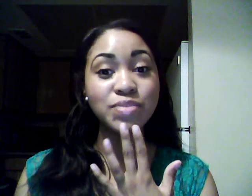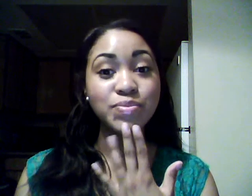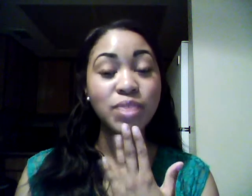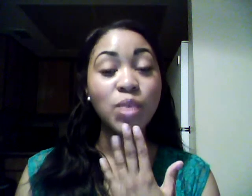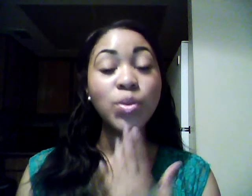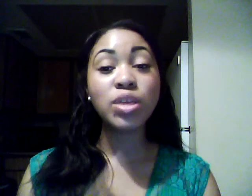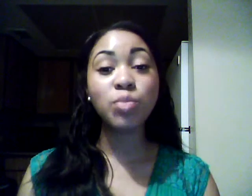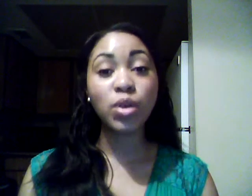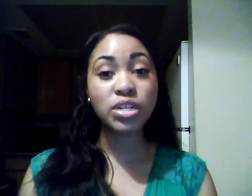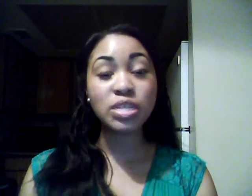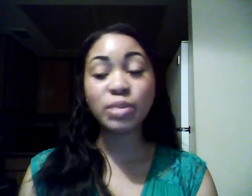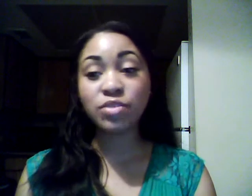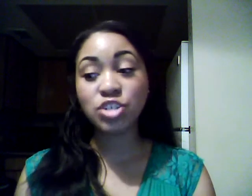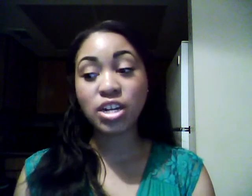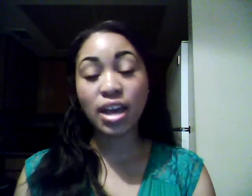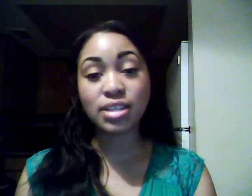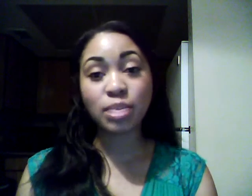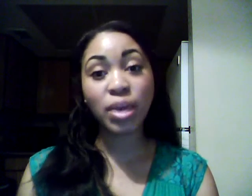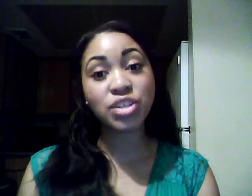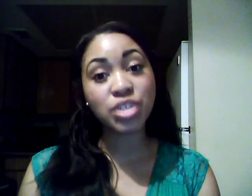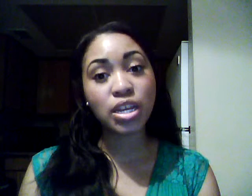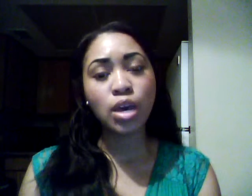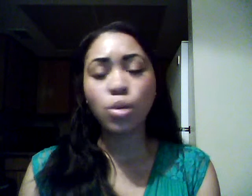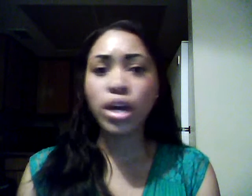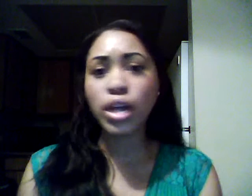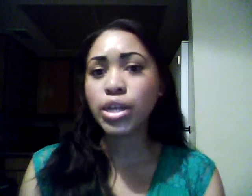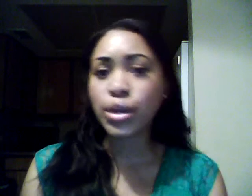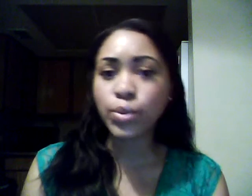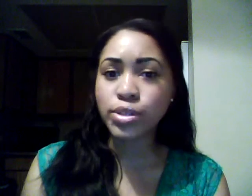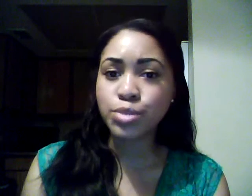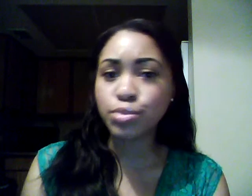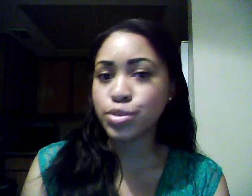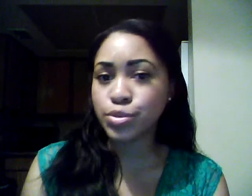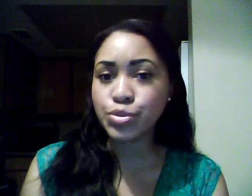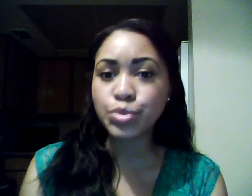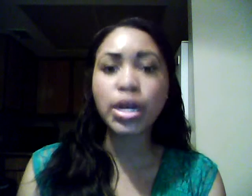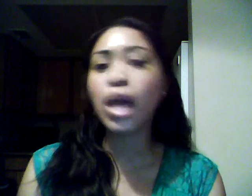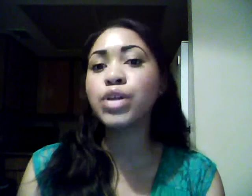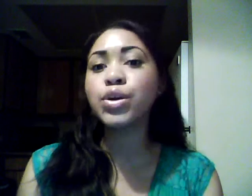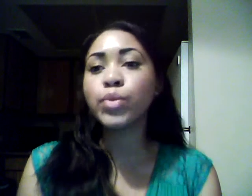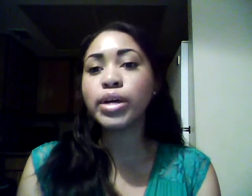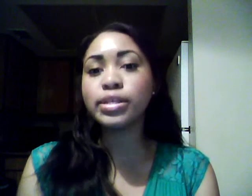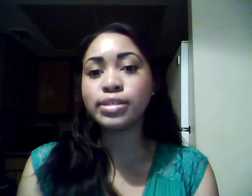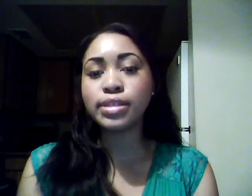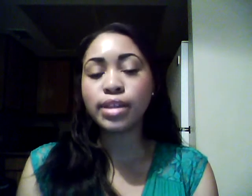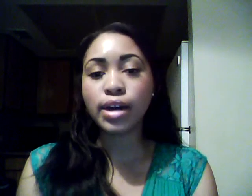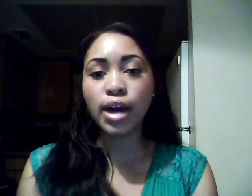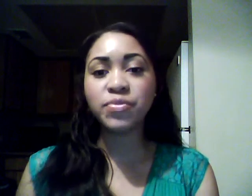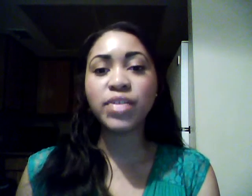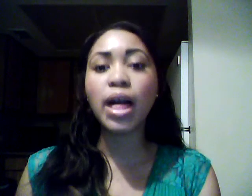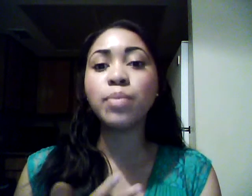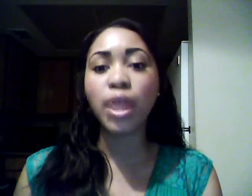Colors. Really important, especially if you're trying to ask a patient what color was the bruise, or what color was the phlegm that